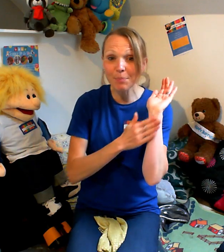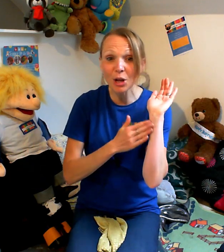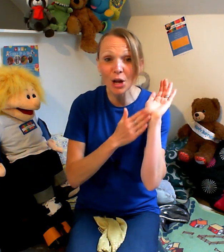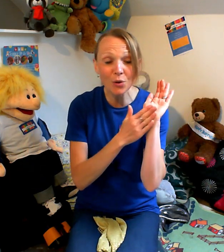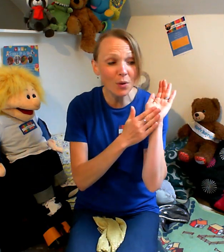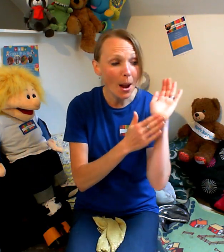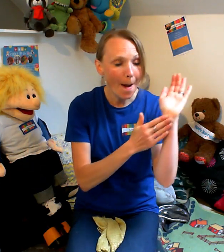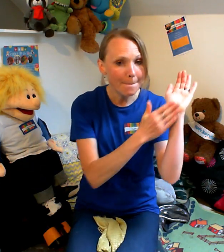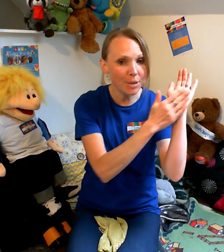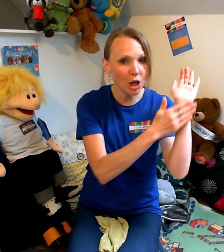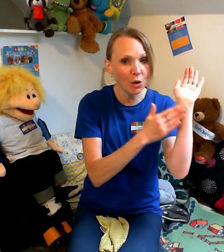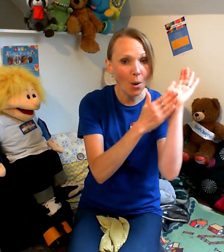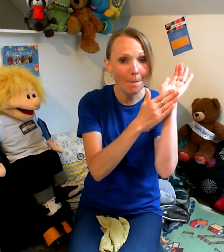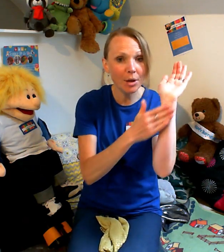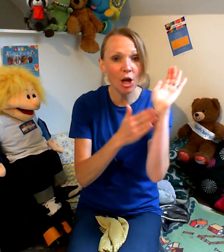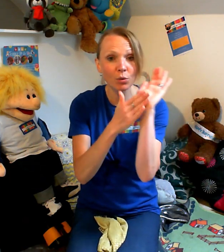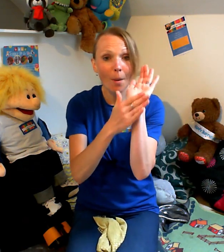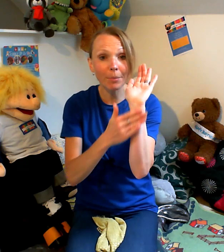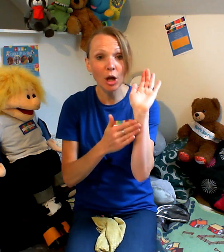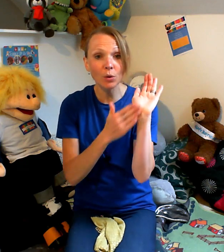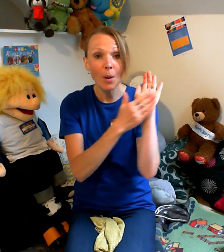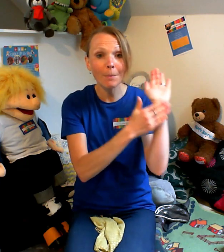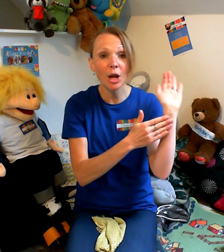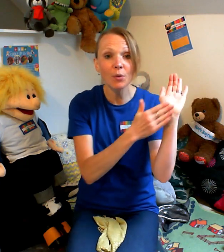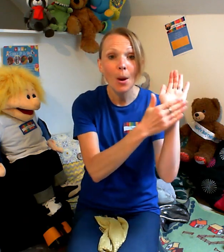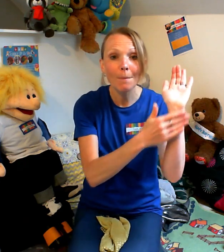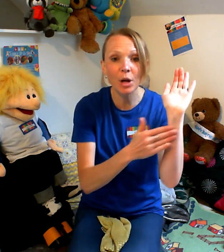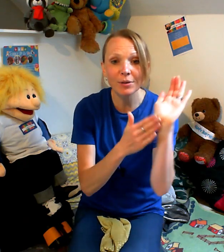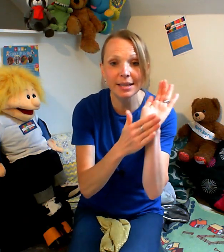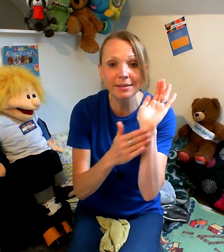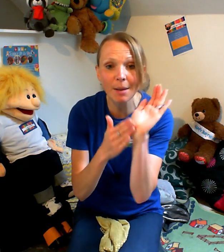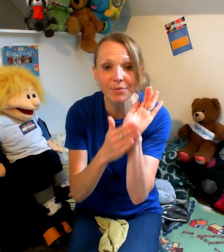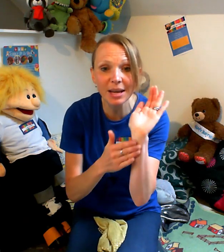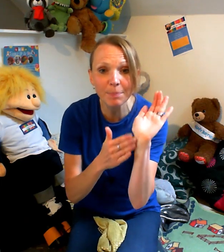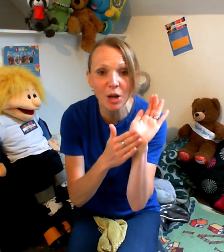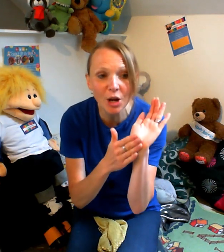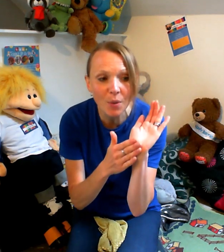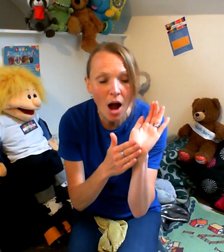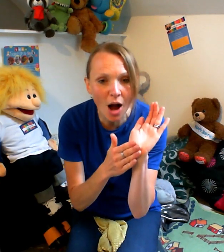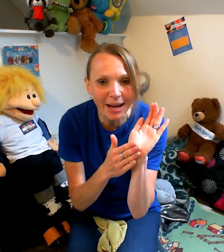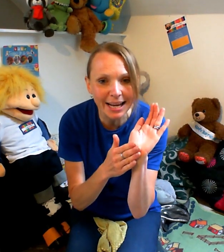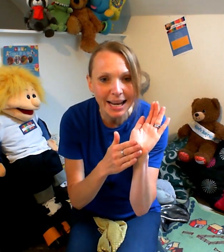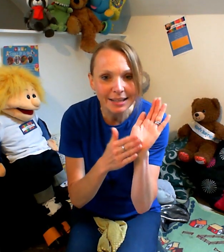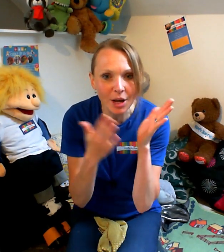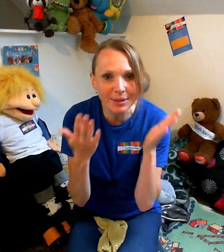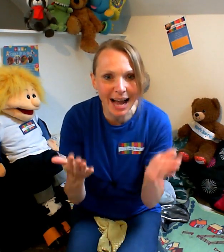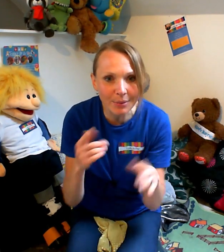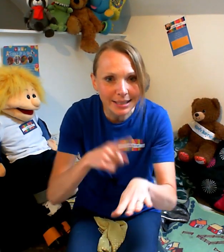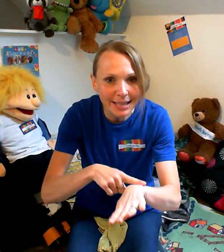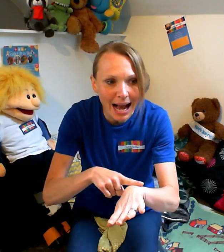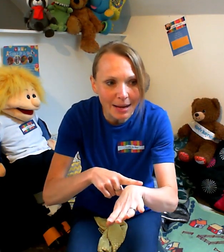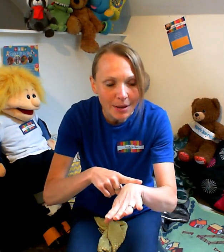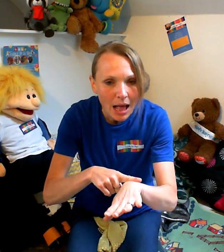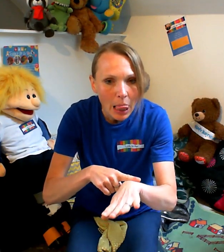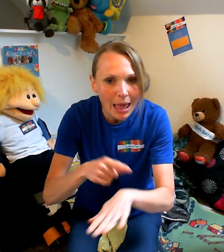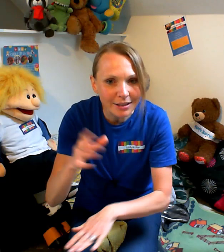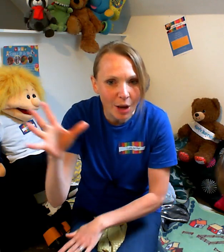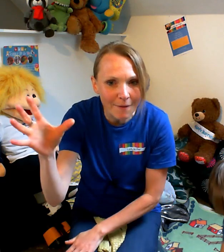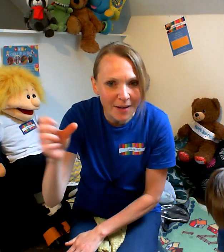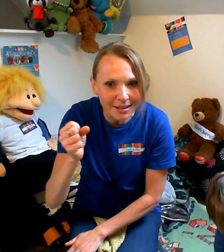blue. Blue, blue, blue, blue, blue. See something blue. Okay, so now is the time. Let's go and find